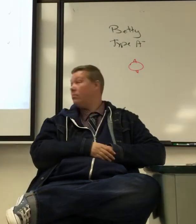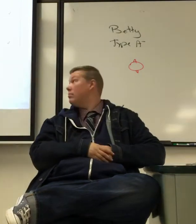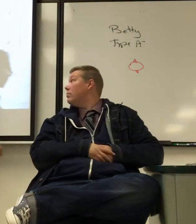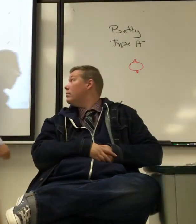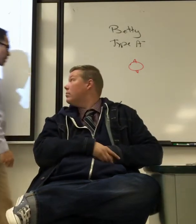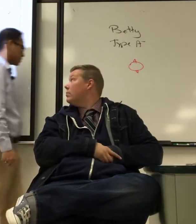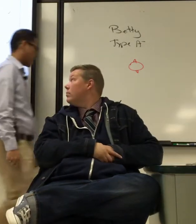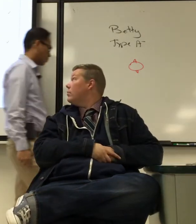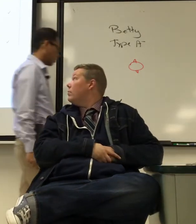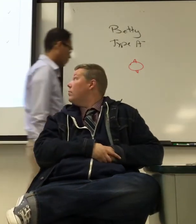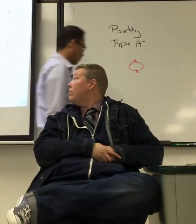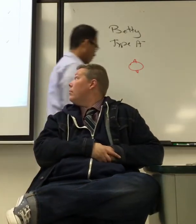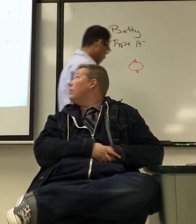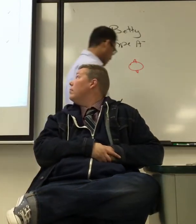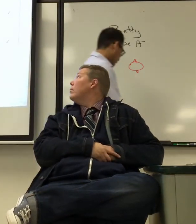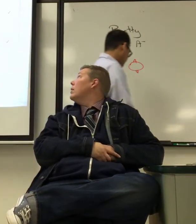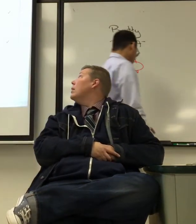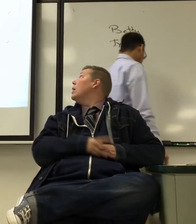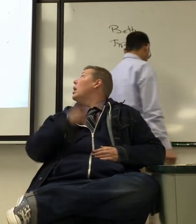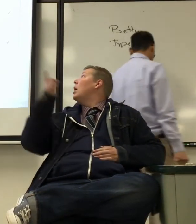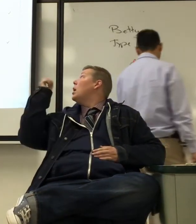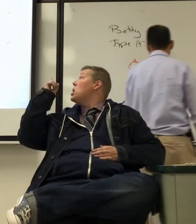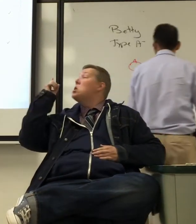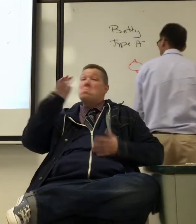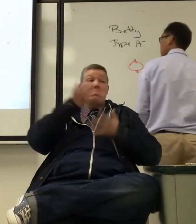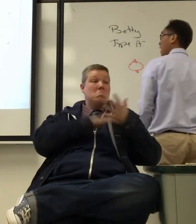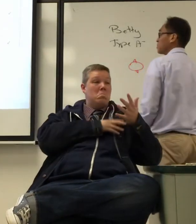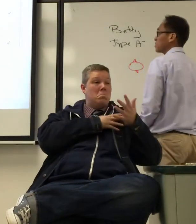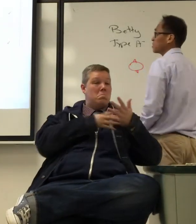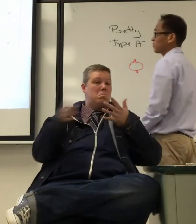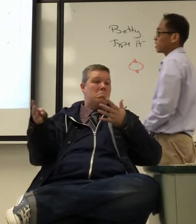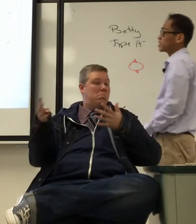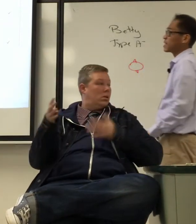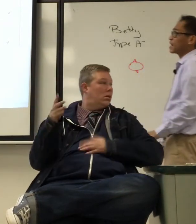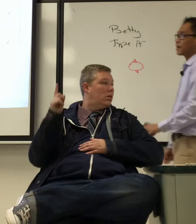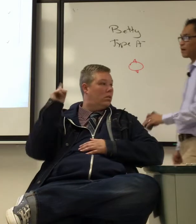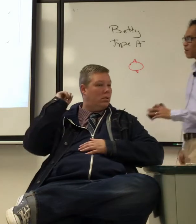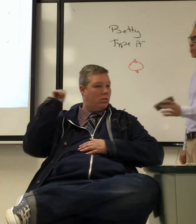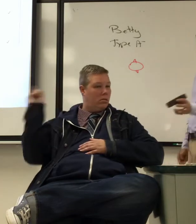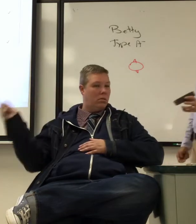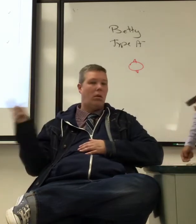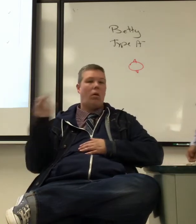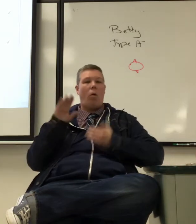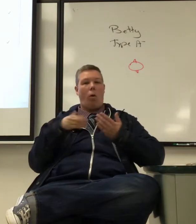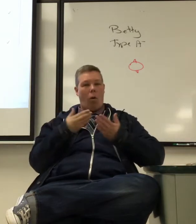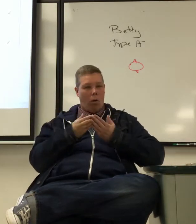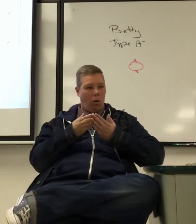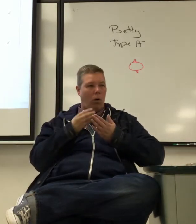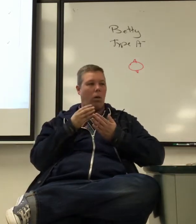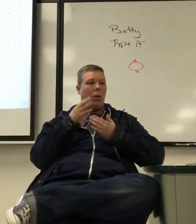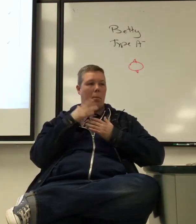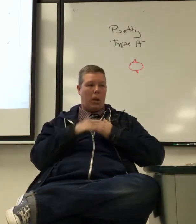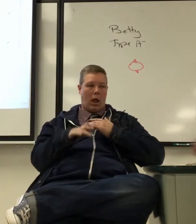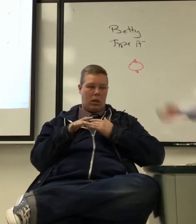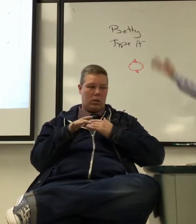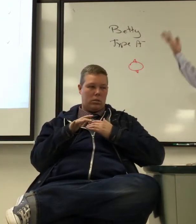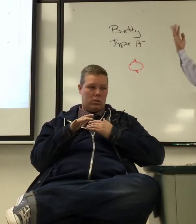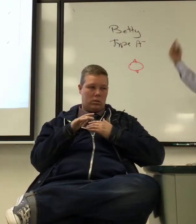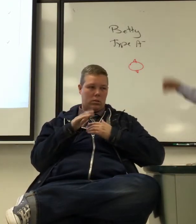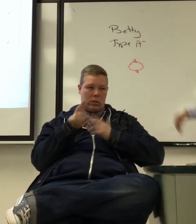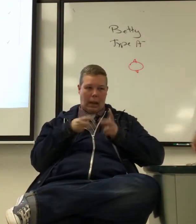learn from this generalized table. So if you look at the top, you got all the blood types. If you look at the side, you got all the blood types. And you just